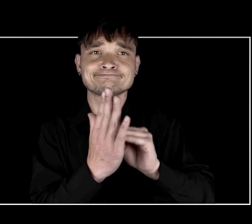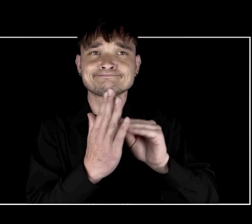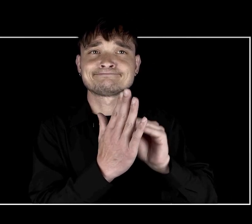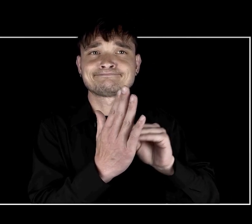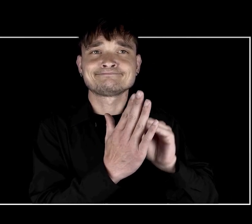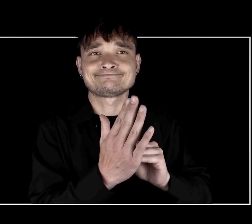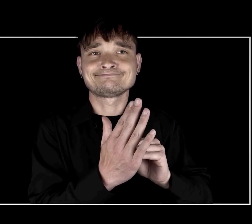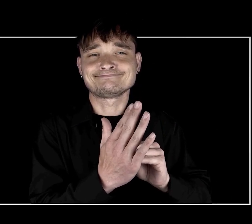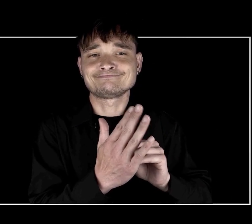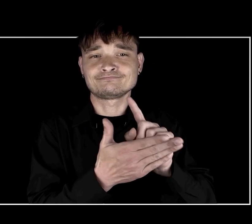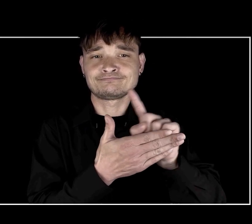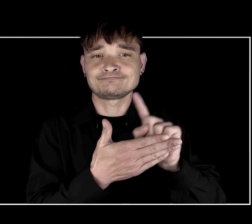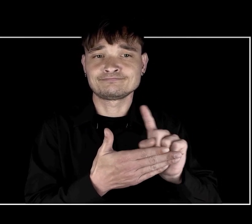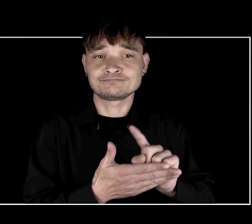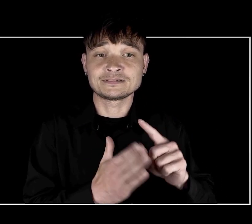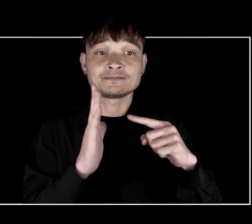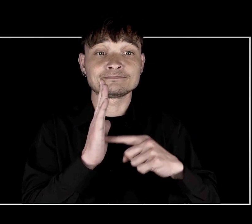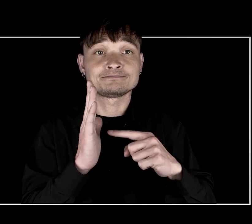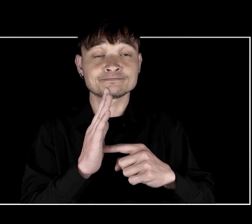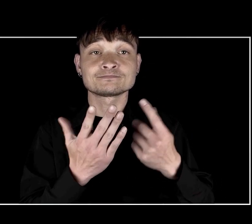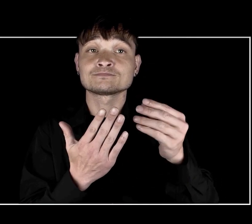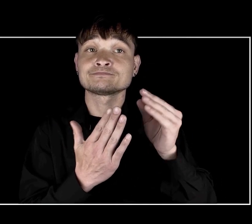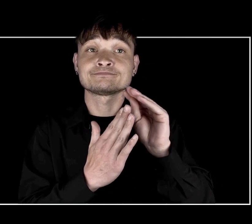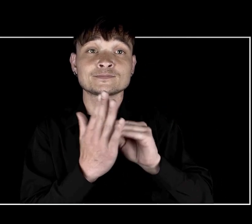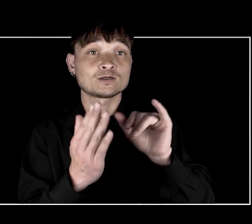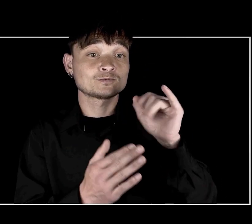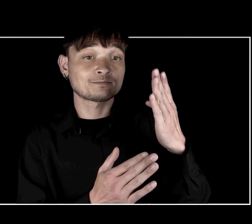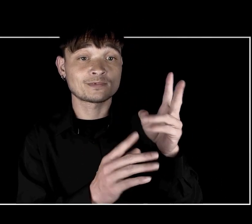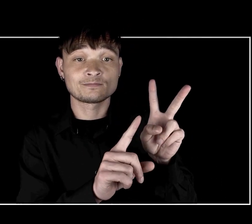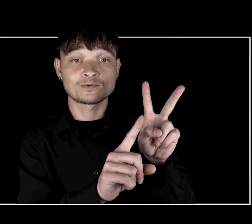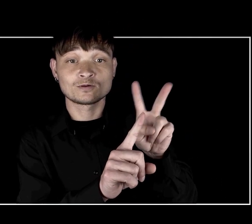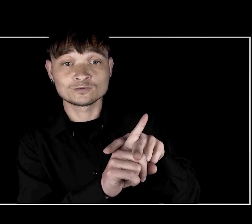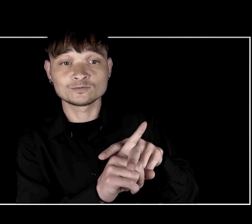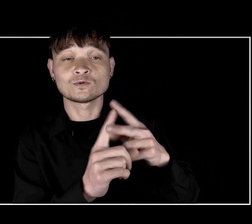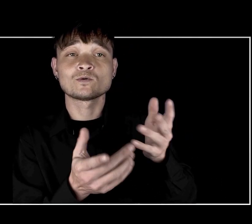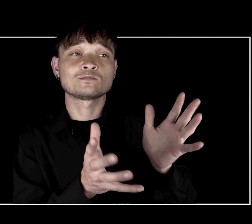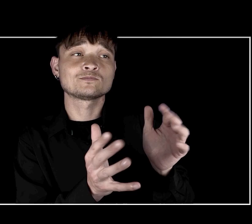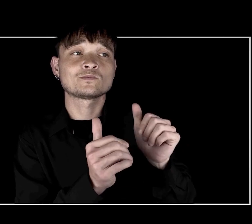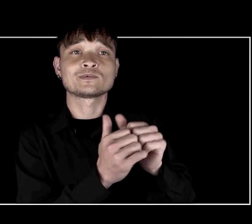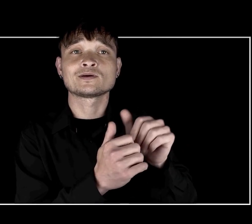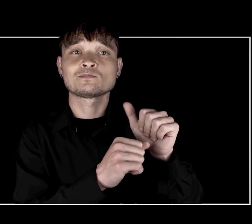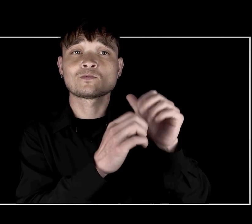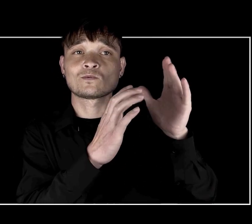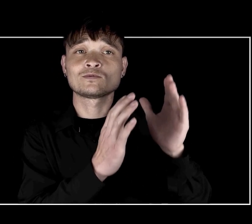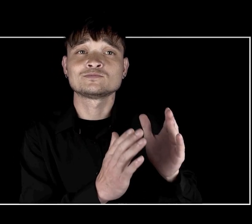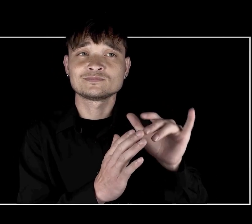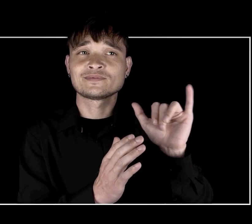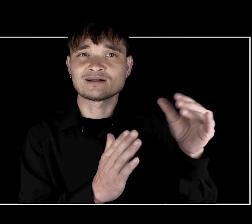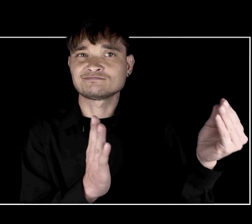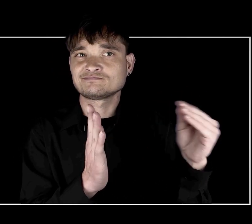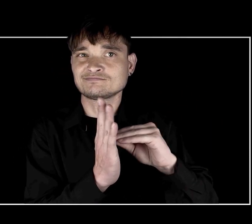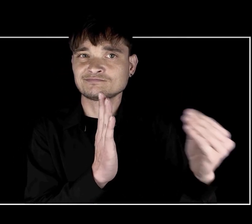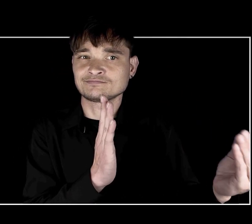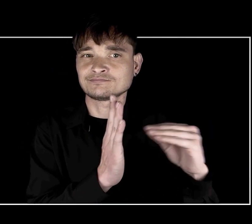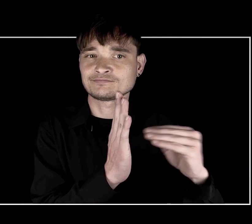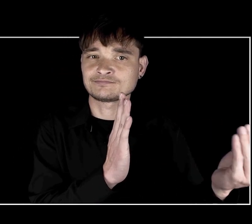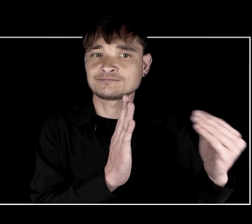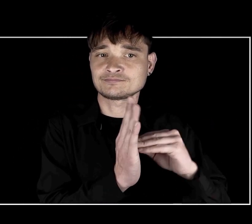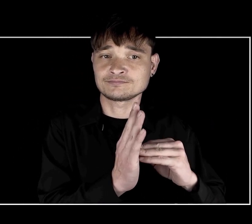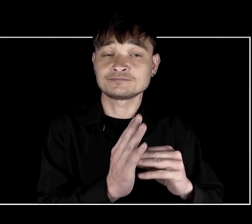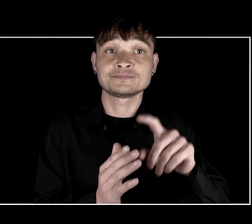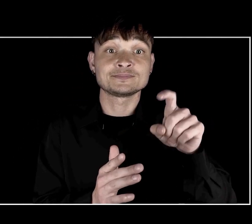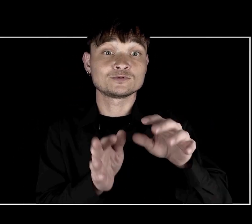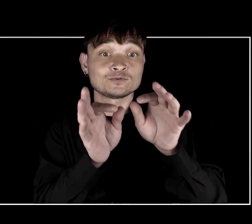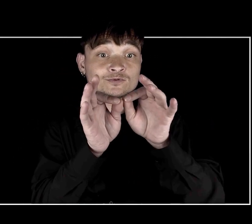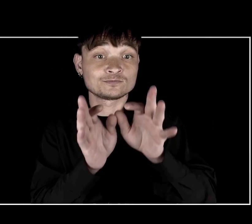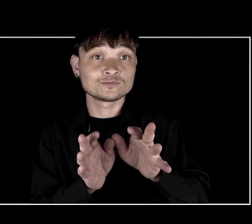For example, filling out a job application or talking with a potential employer. If you need an